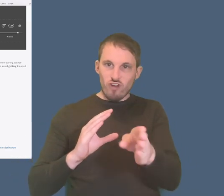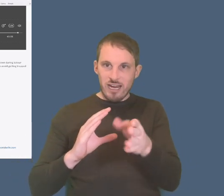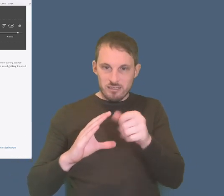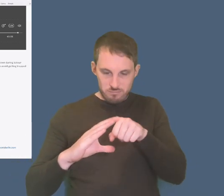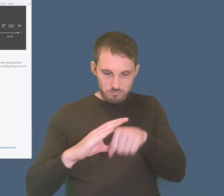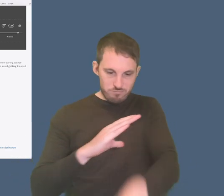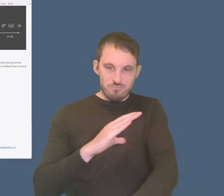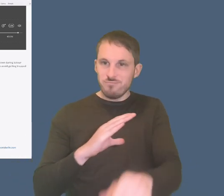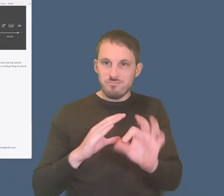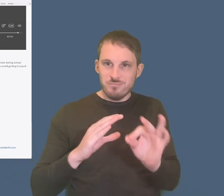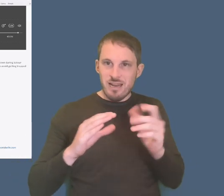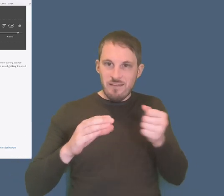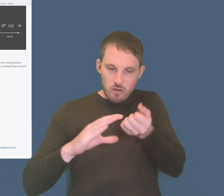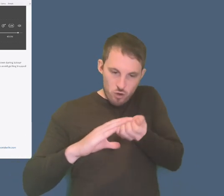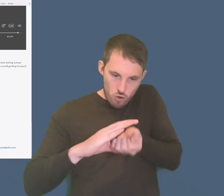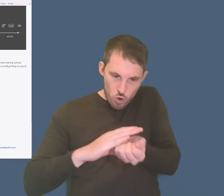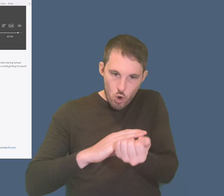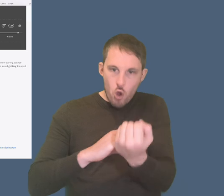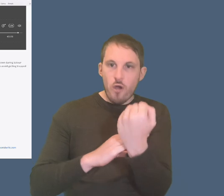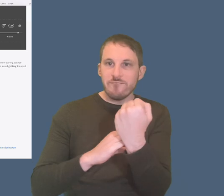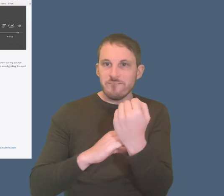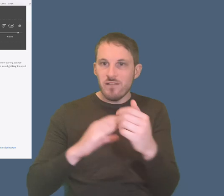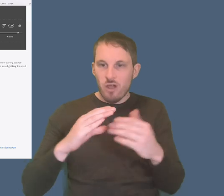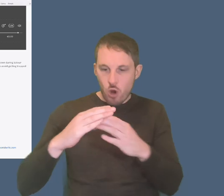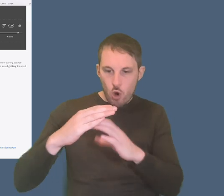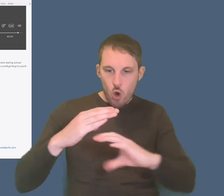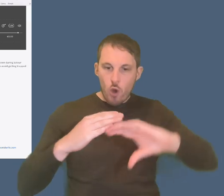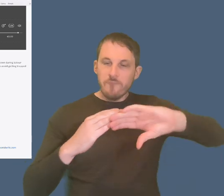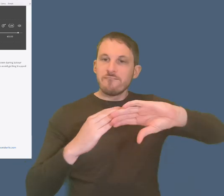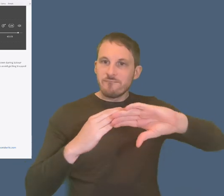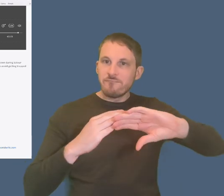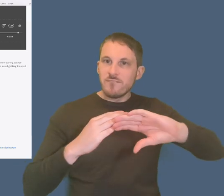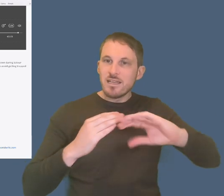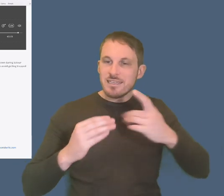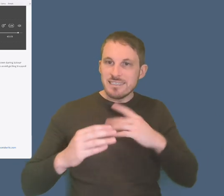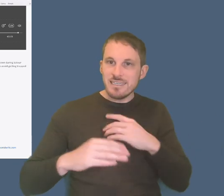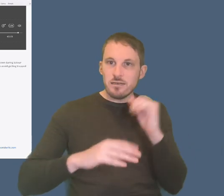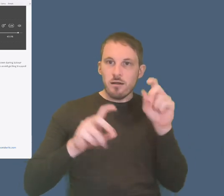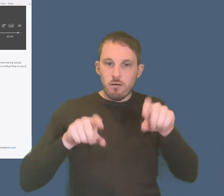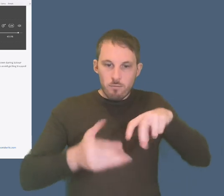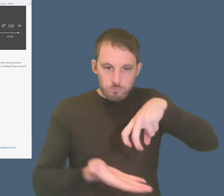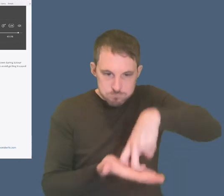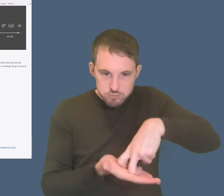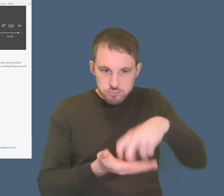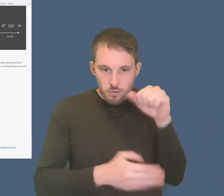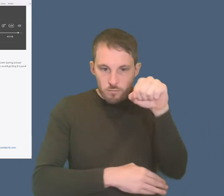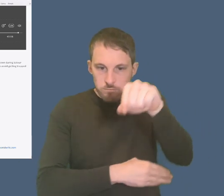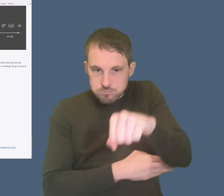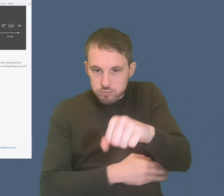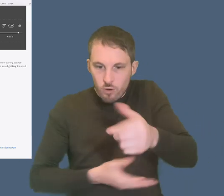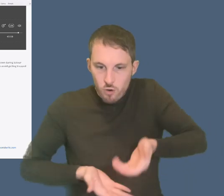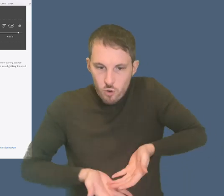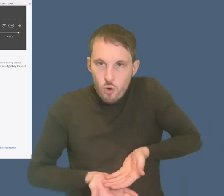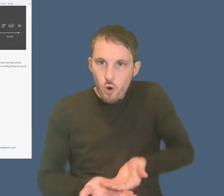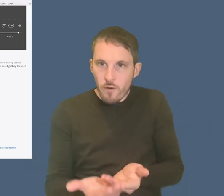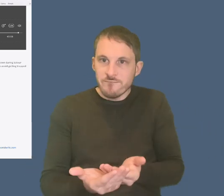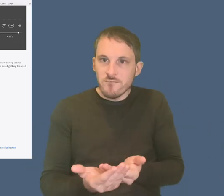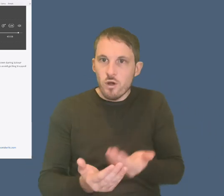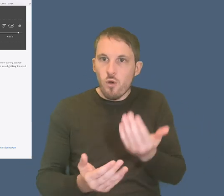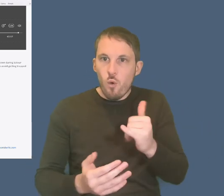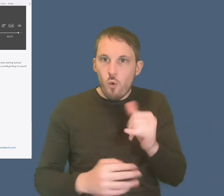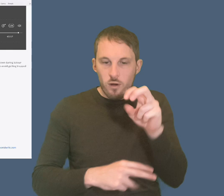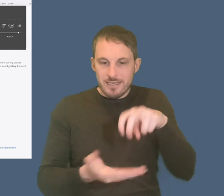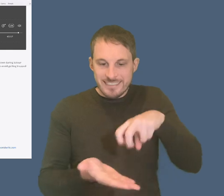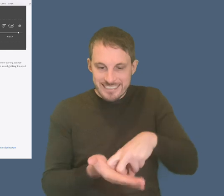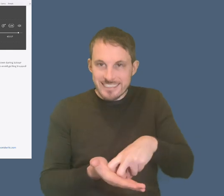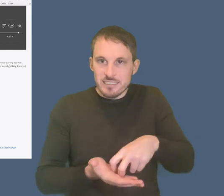curve, and forward leaning birth positions, low to the ground, are typically the position that women will adopt, which